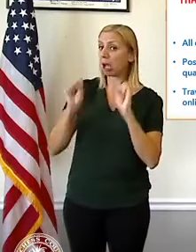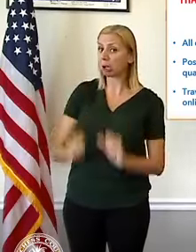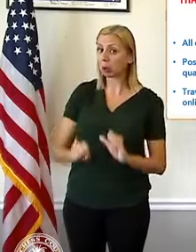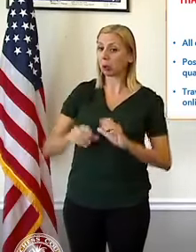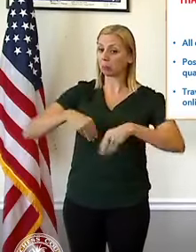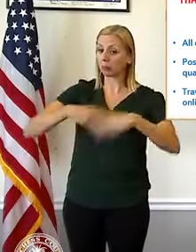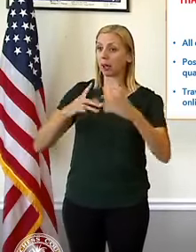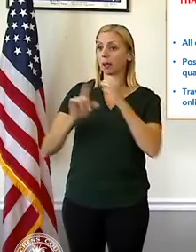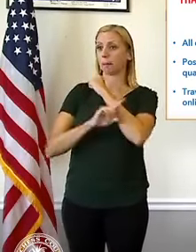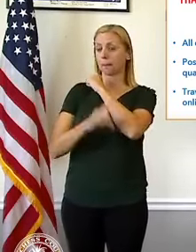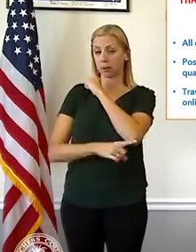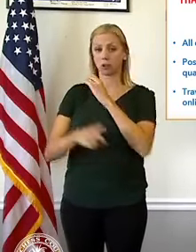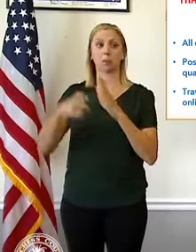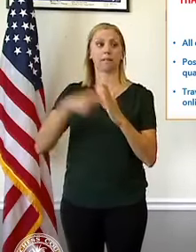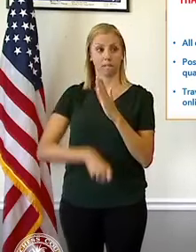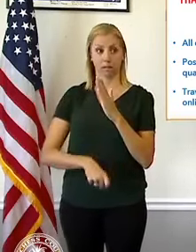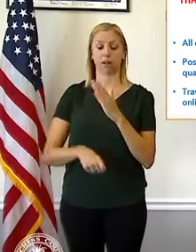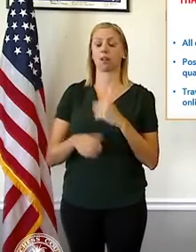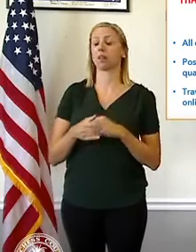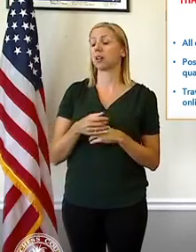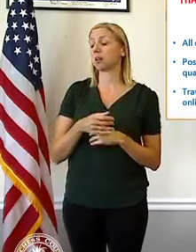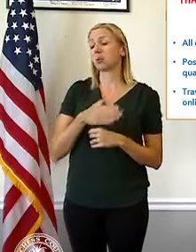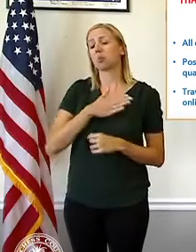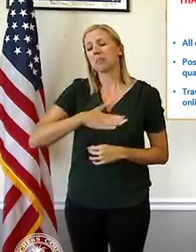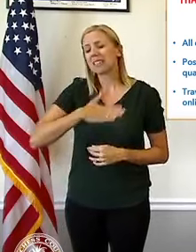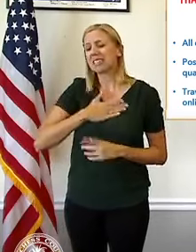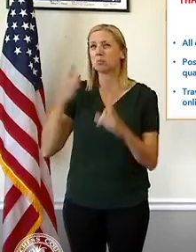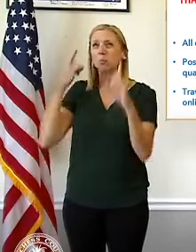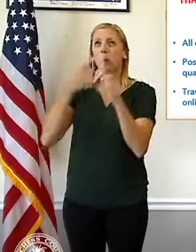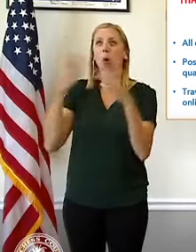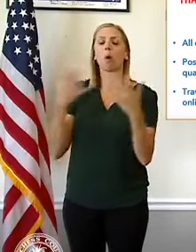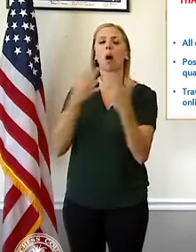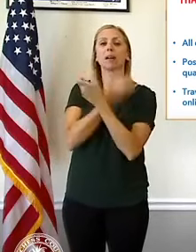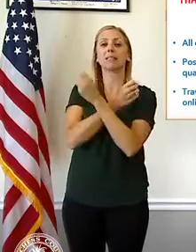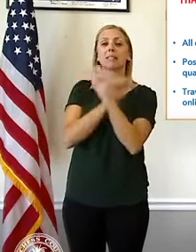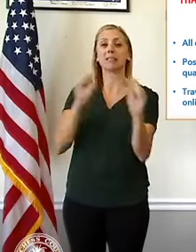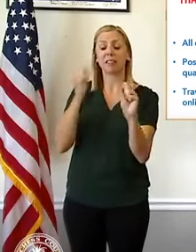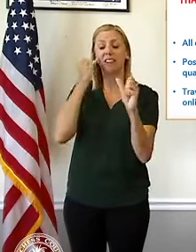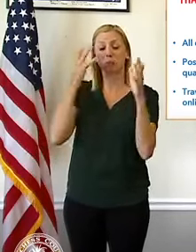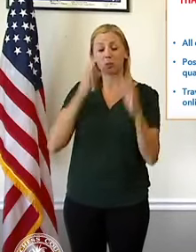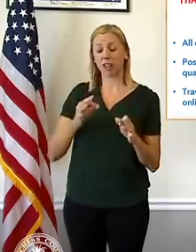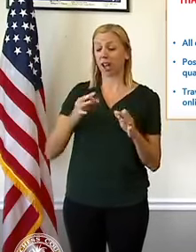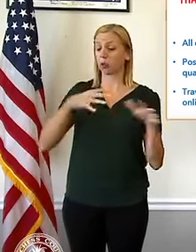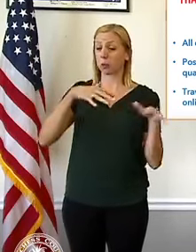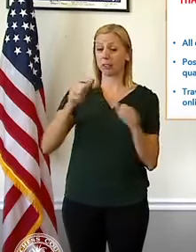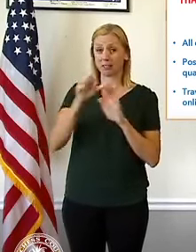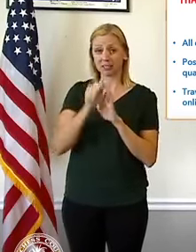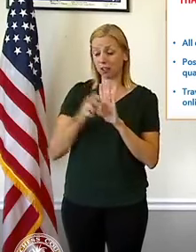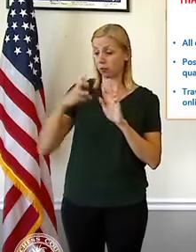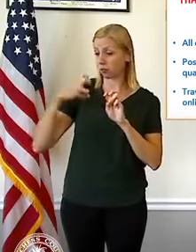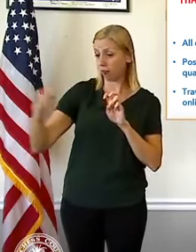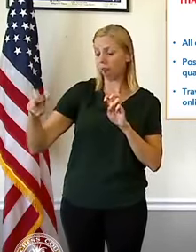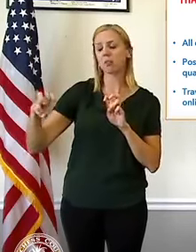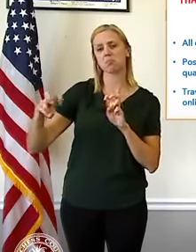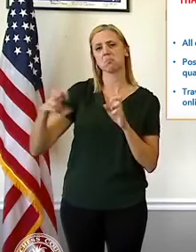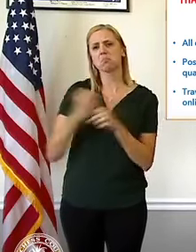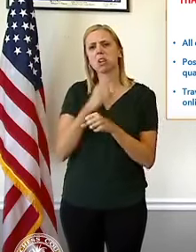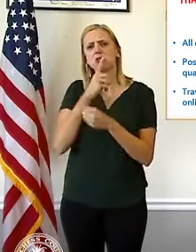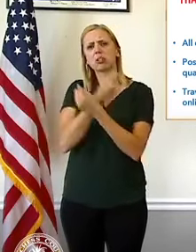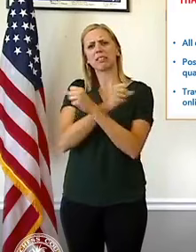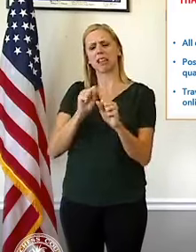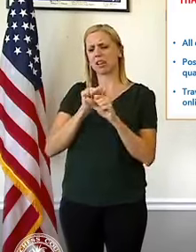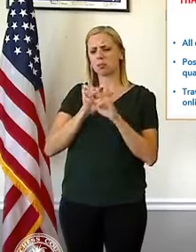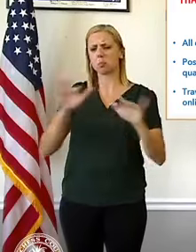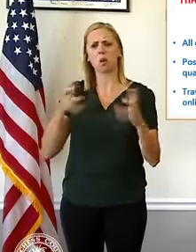another. If you're making those travel arrangements and you're making those decisions to do that, just be considerate that we don't want to spread the